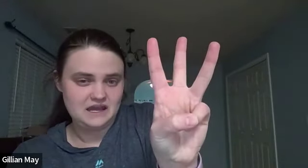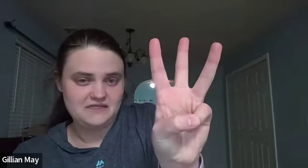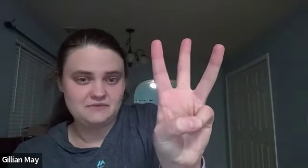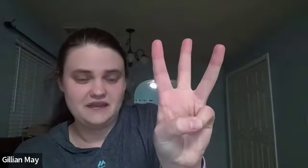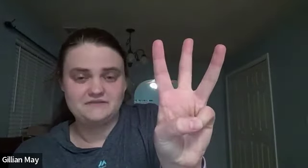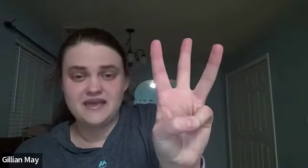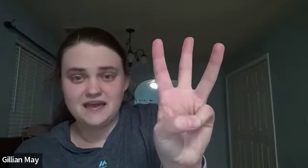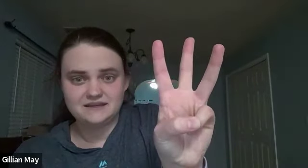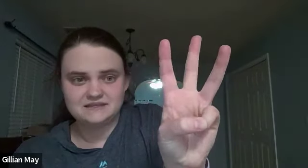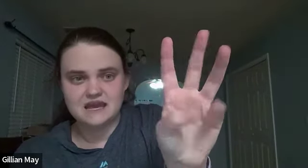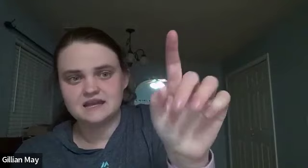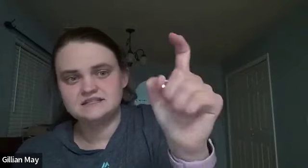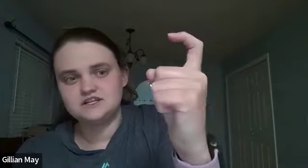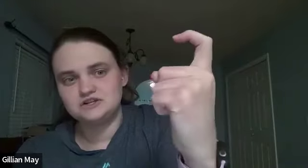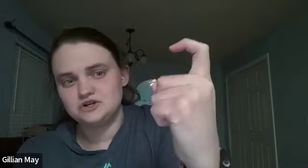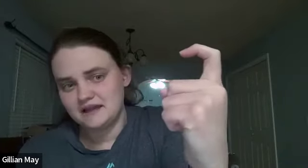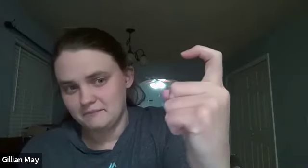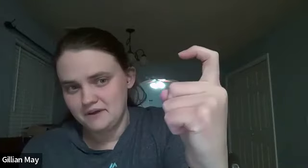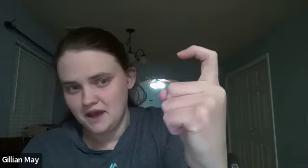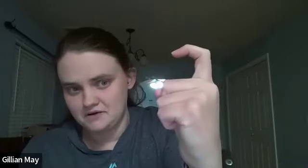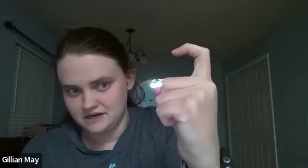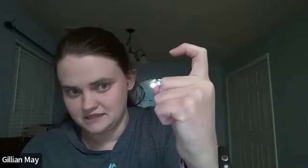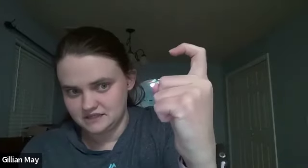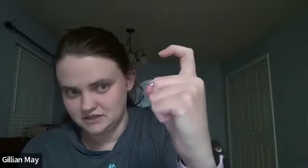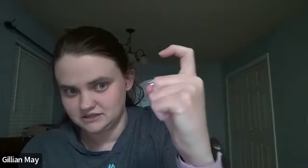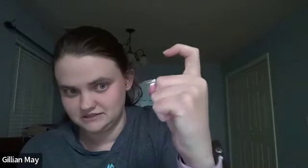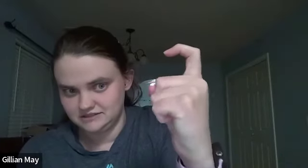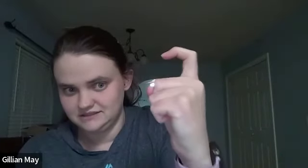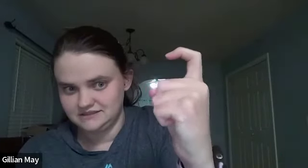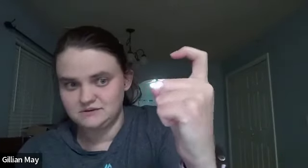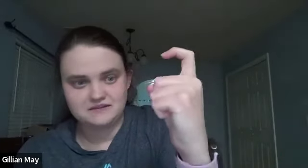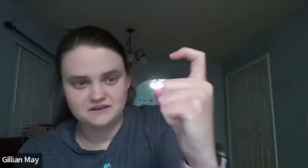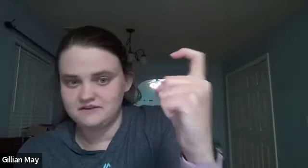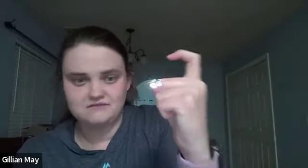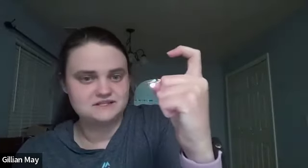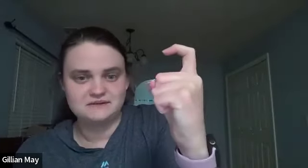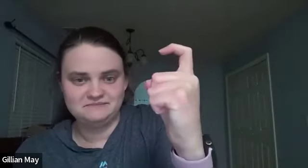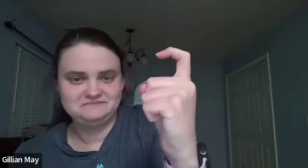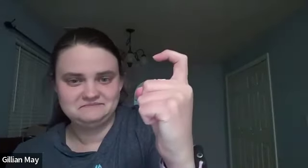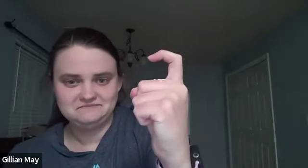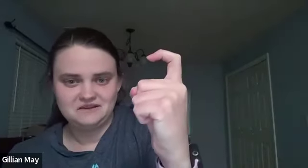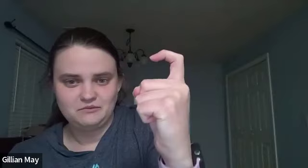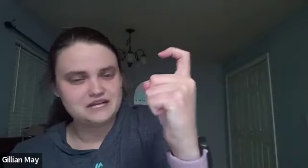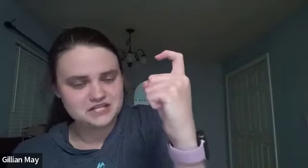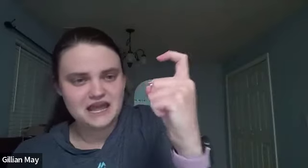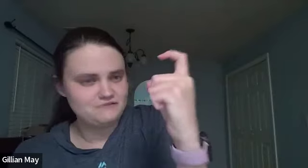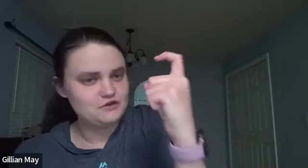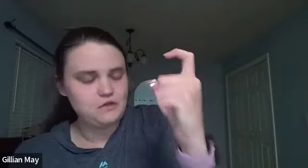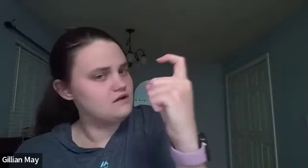Okay, then we have X. X is going to look like a pirate hook. That's what I think of every time. We actually, for the longest